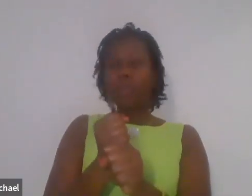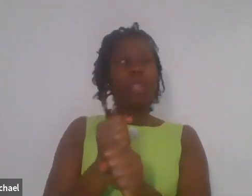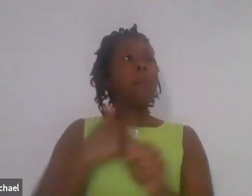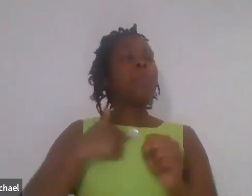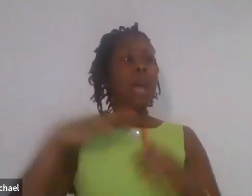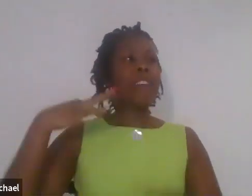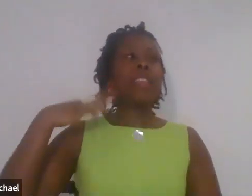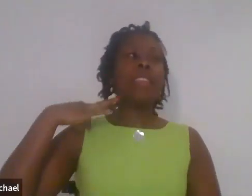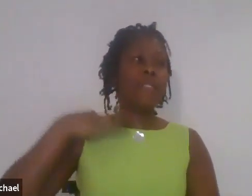what? I've